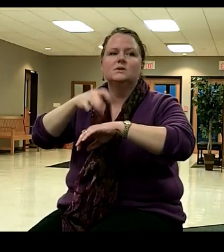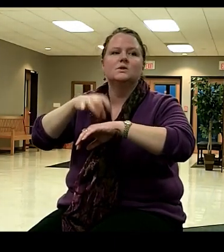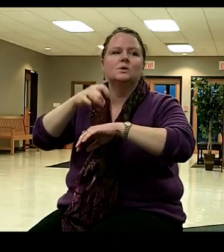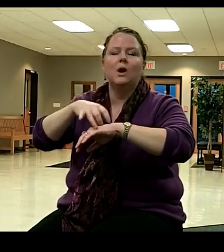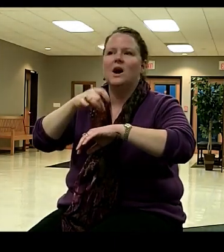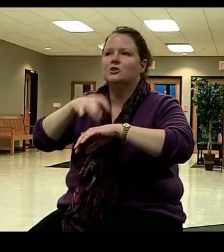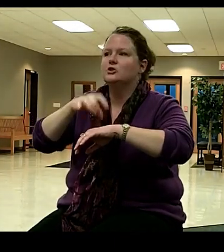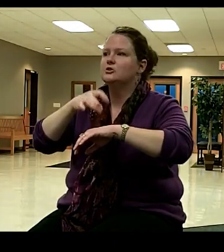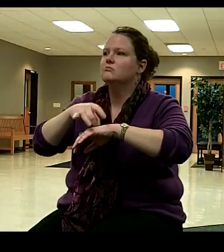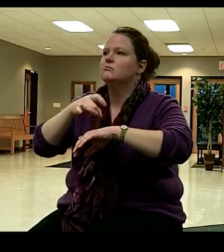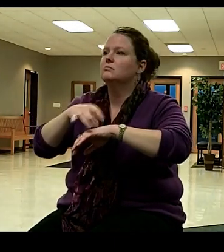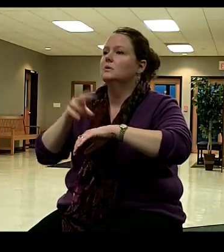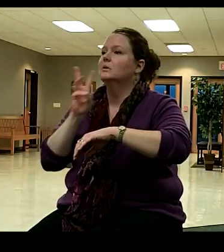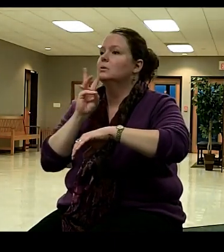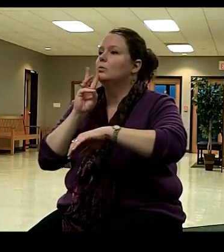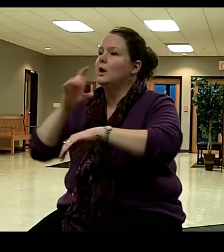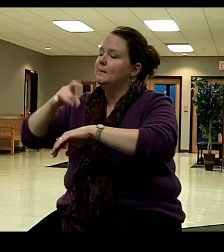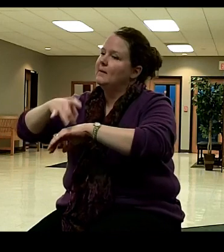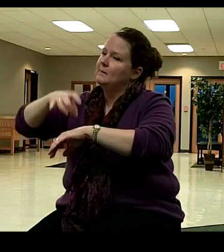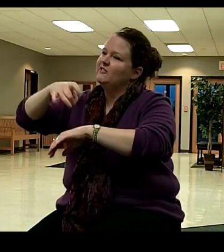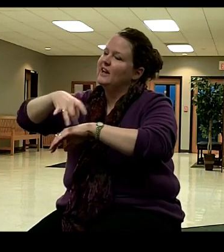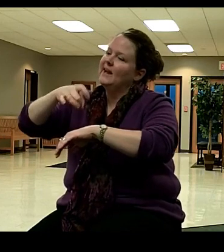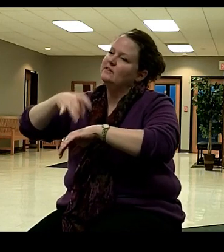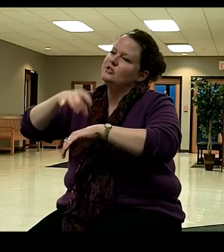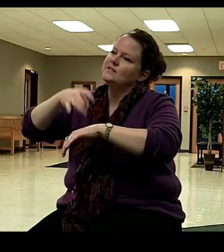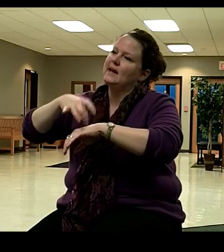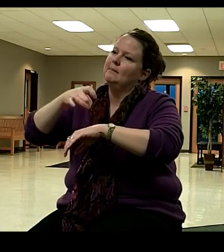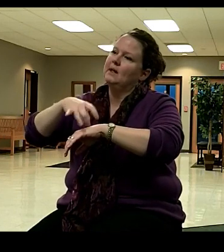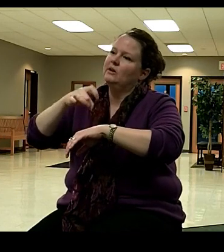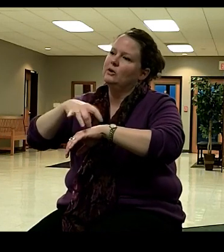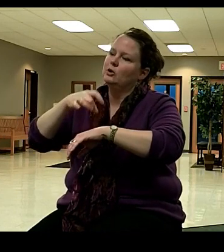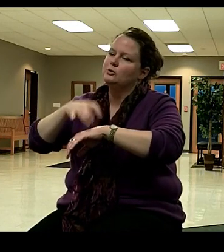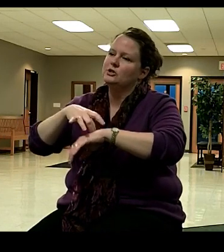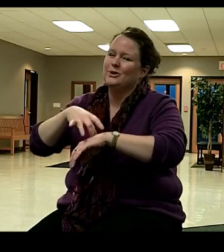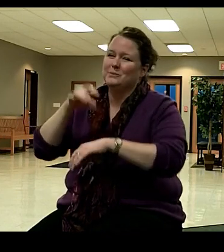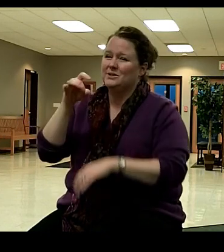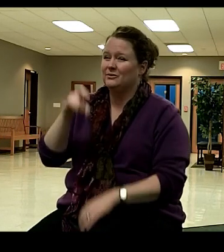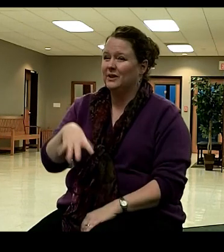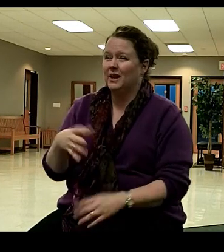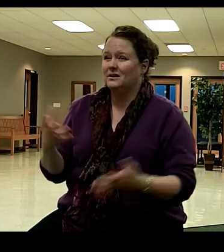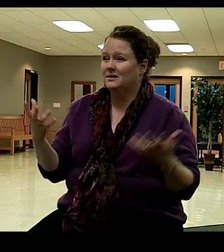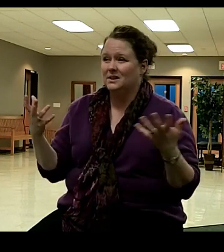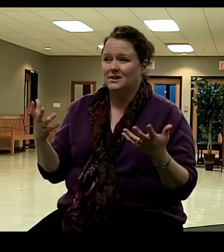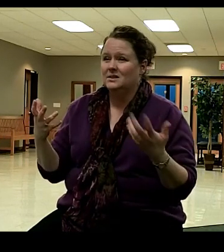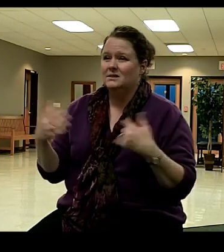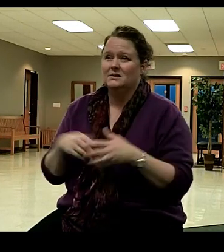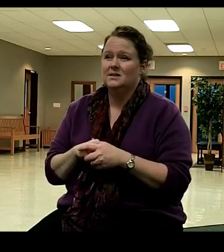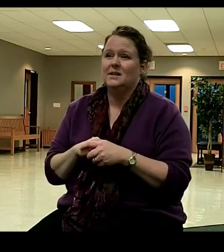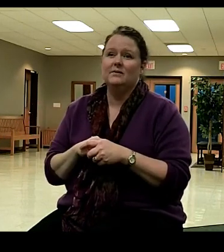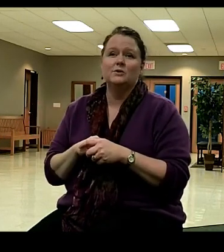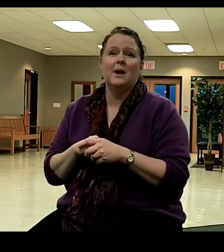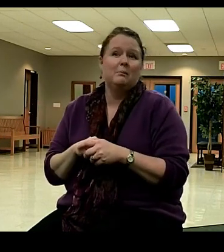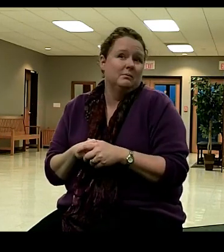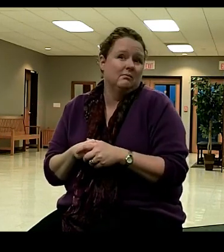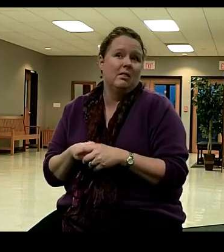Also squash. Watermelon. I'm flicking it, just like a melon in the grocery store. You're supposed to flick to see if it's ripe. Pump